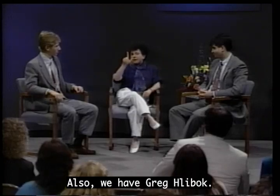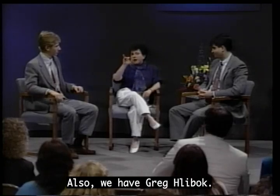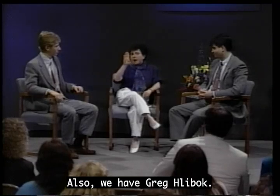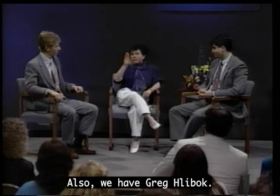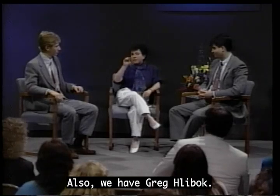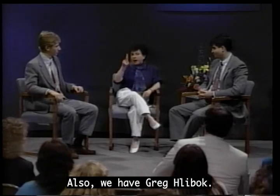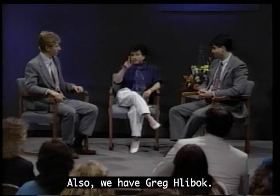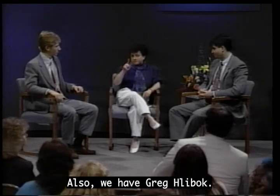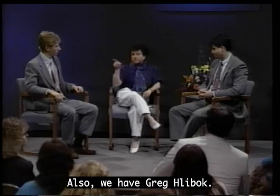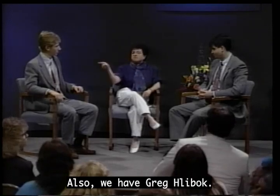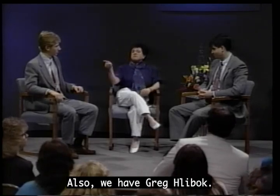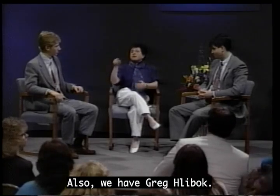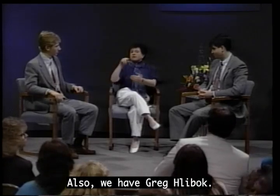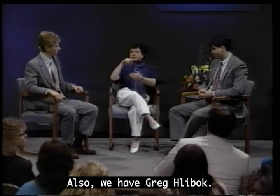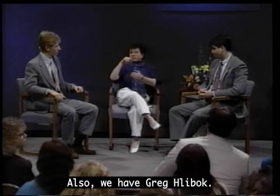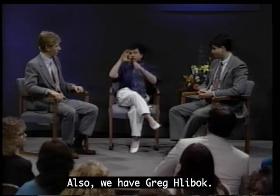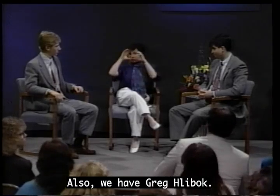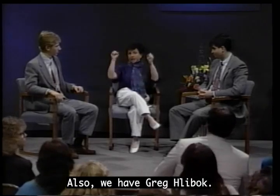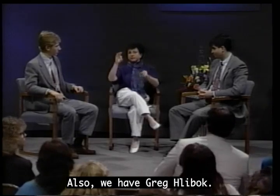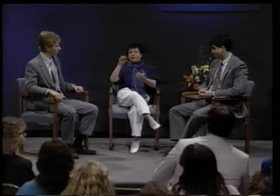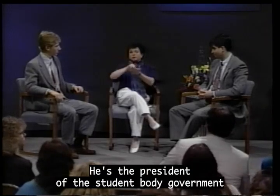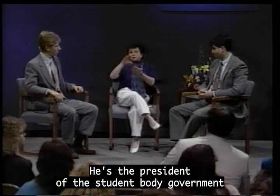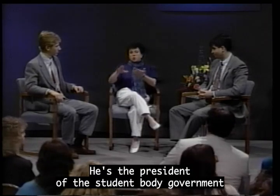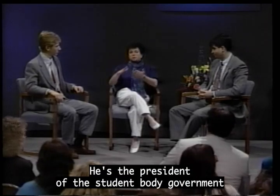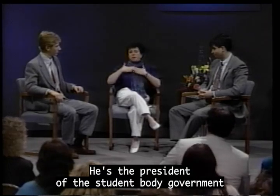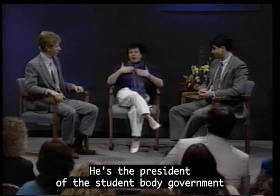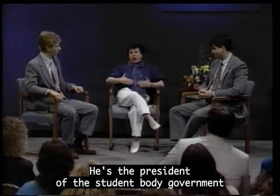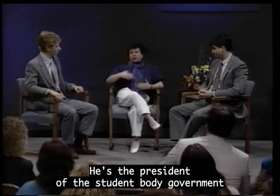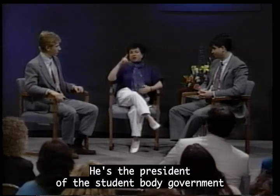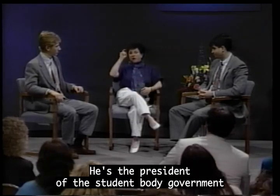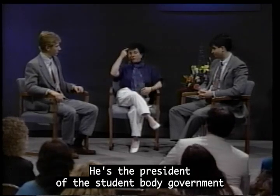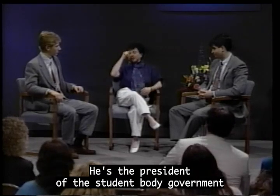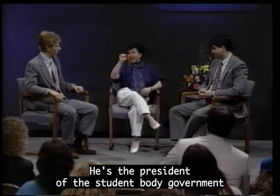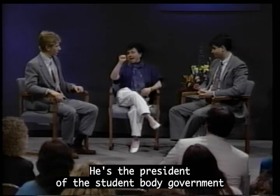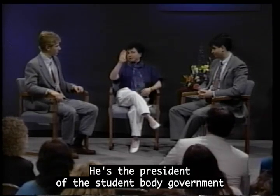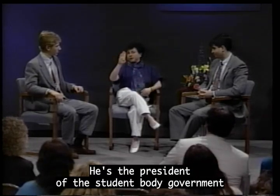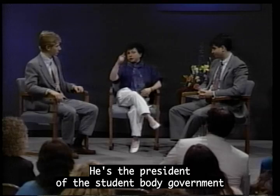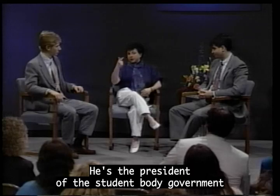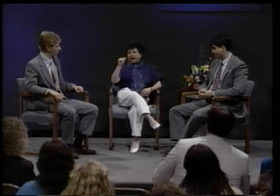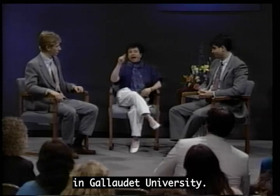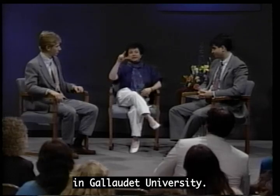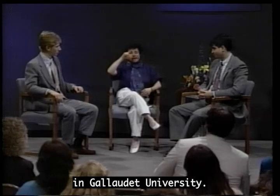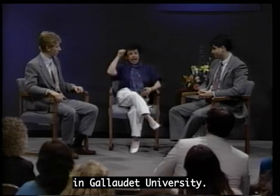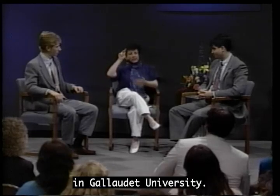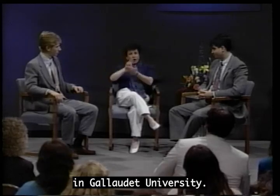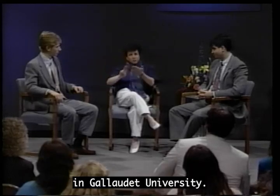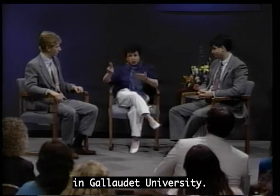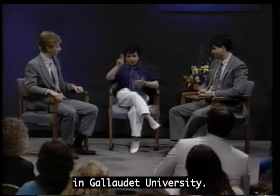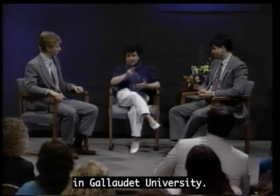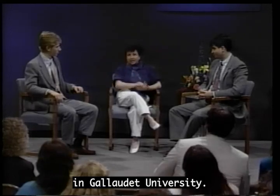Also, we have Greg Hlibok. He's the president of the student body government in Gallaudet